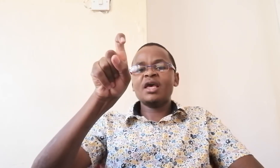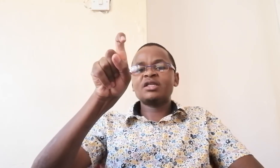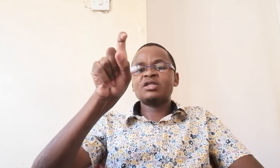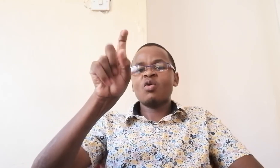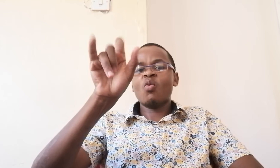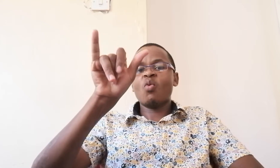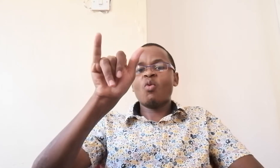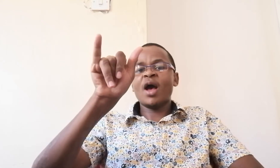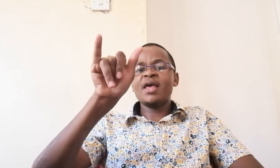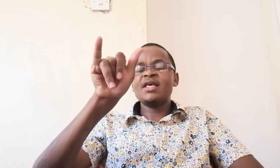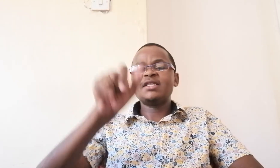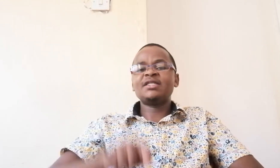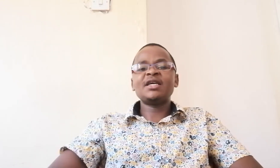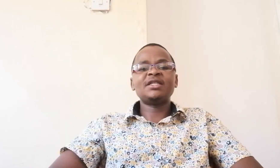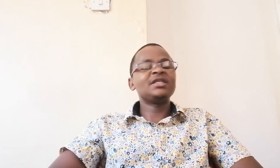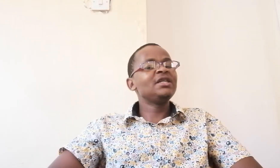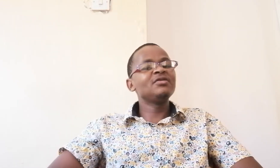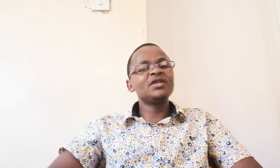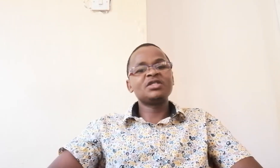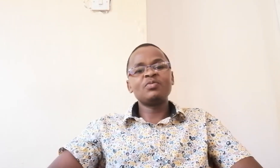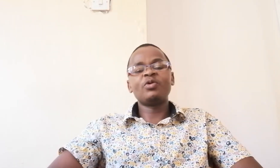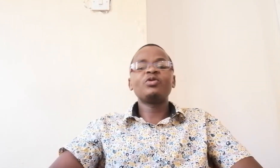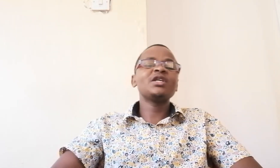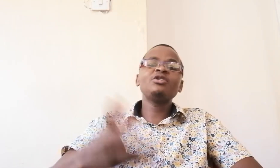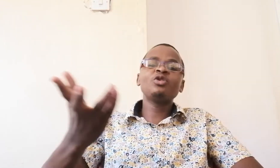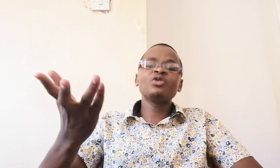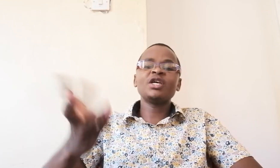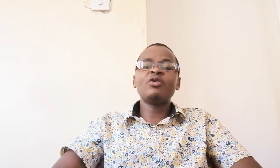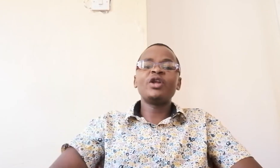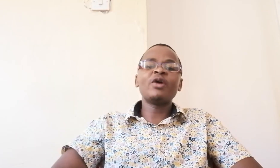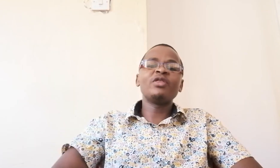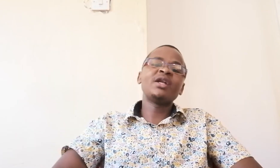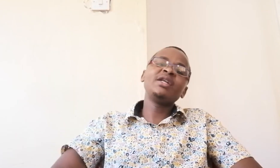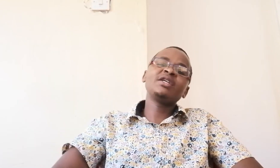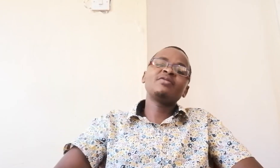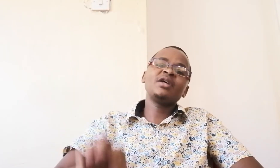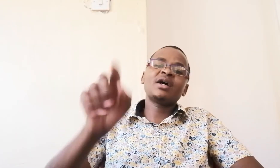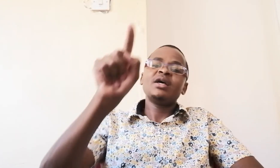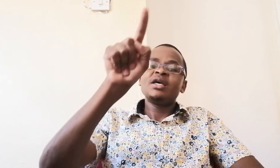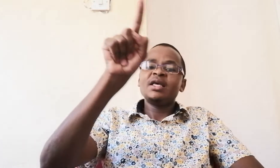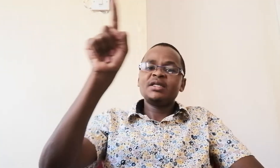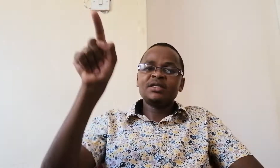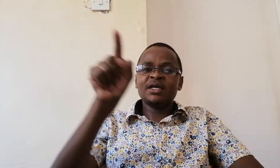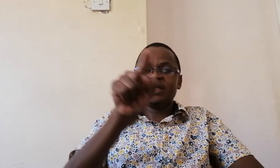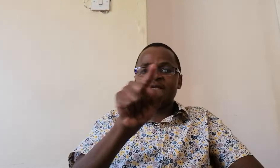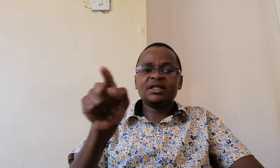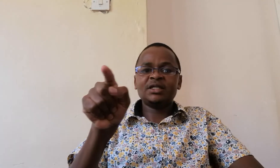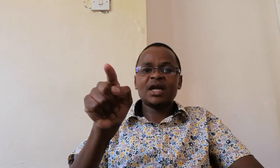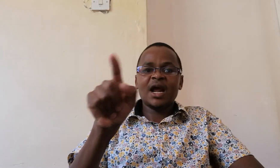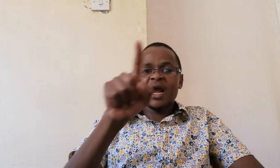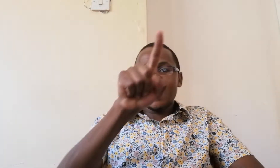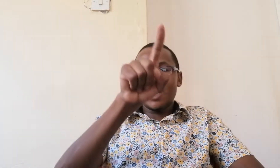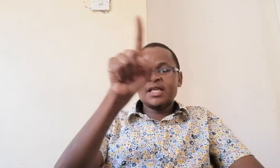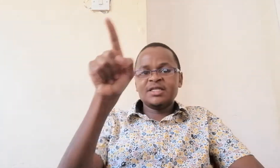X, Y, Z. Z is very simple. You just draw Z on here with an index finger. Z,